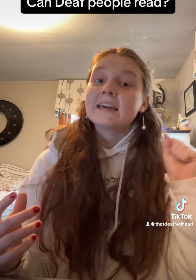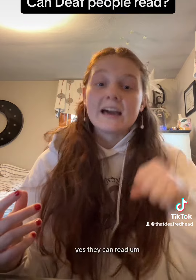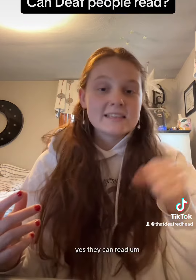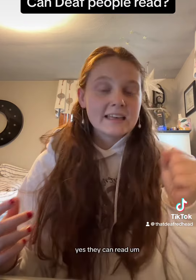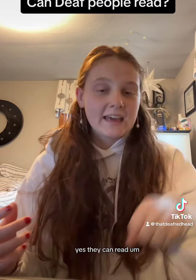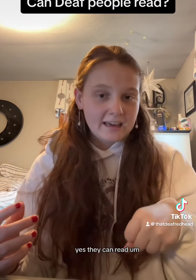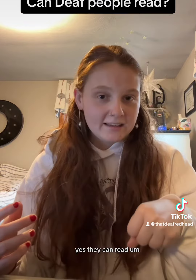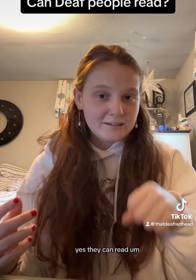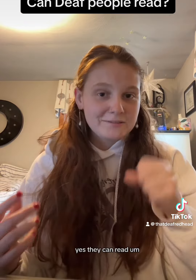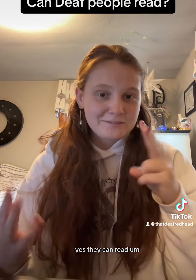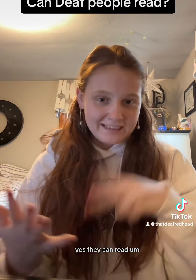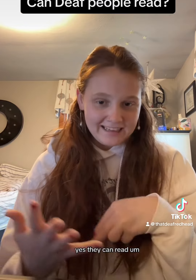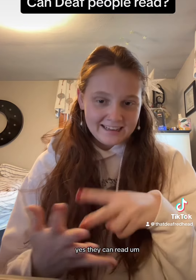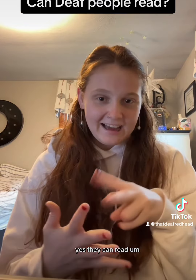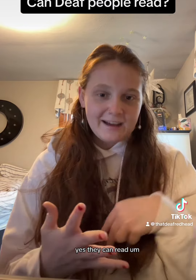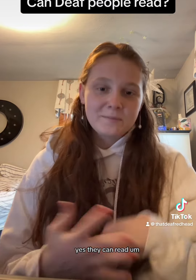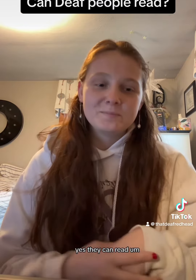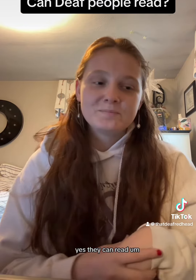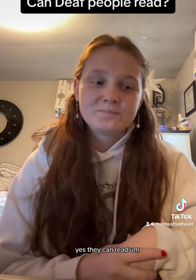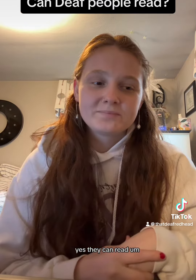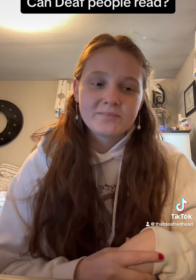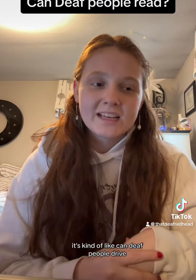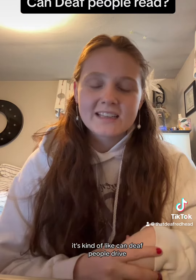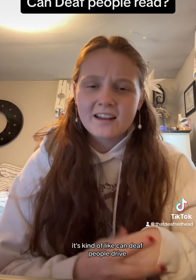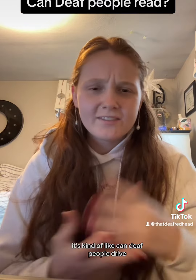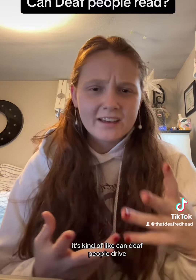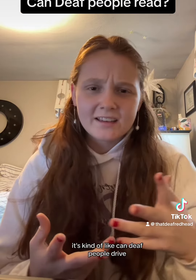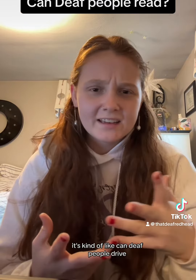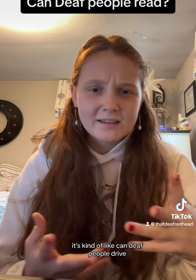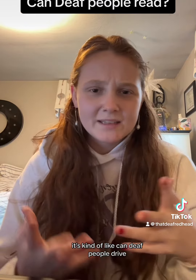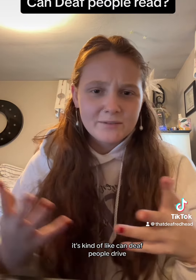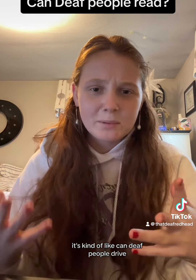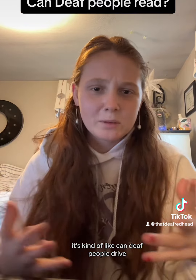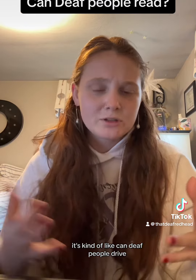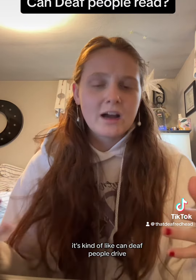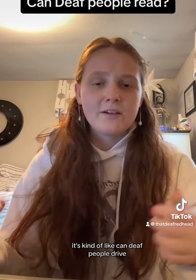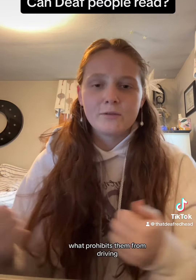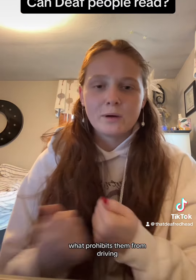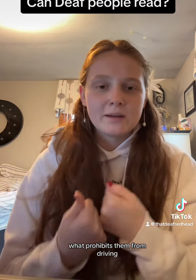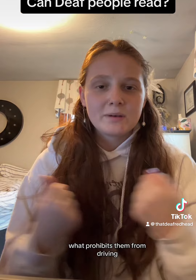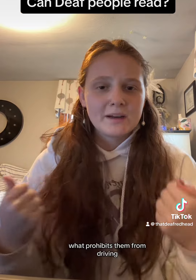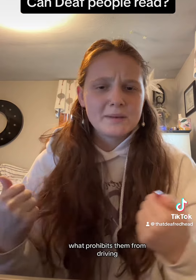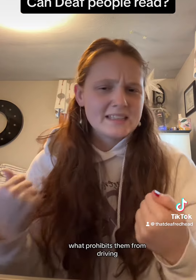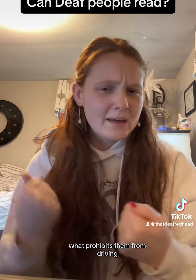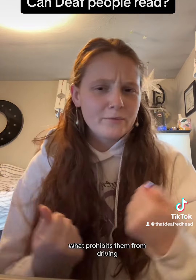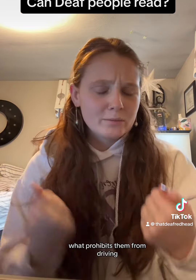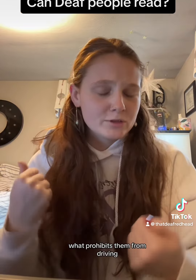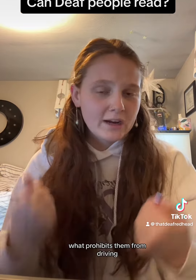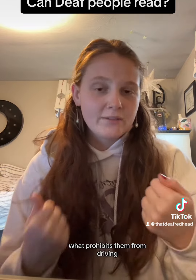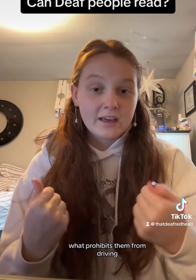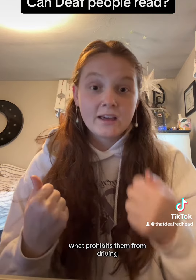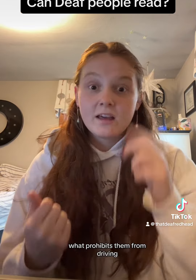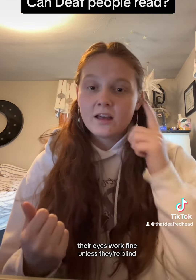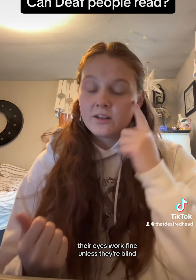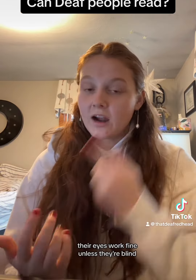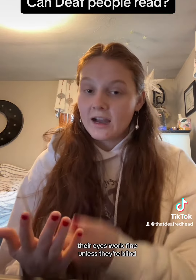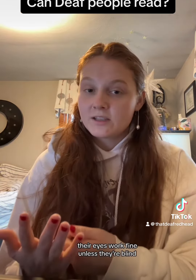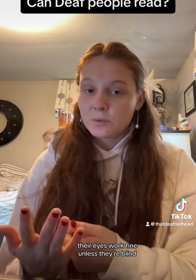Yes, they can read. It's kind of like, can deaf people drive? What prohibits them from driving? Their eyes work